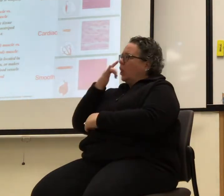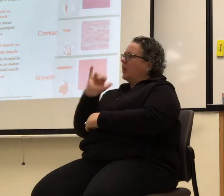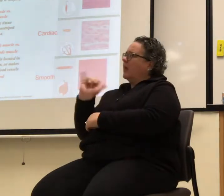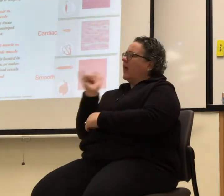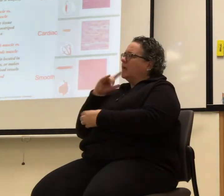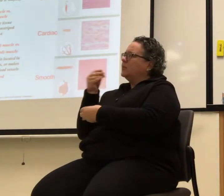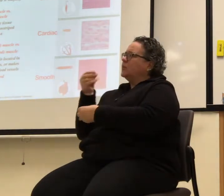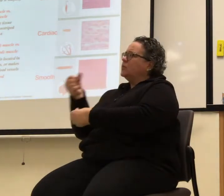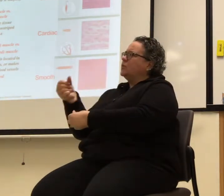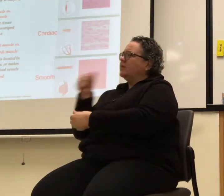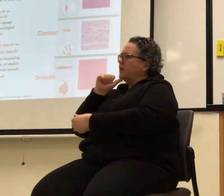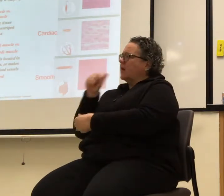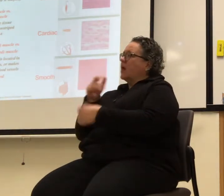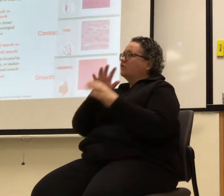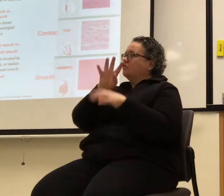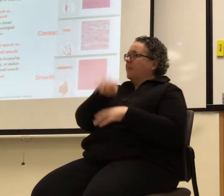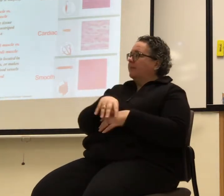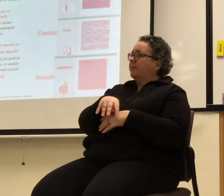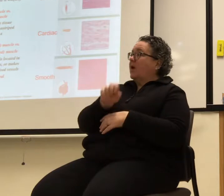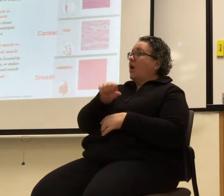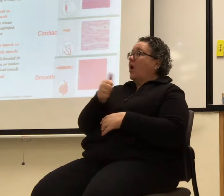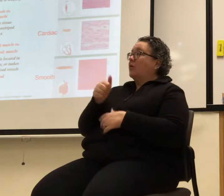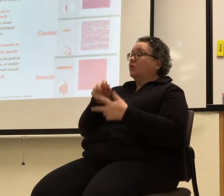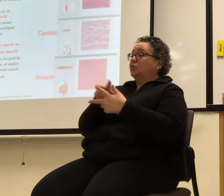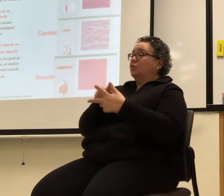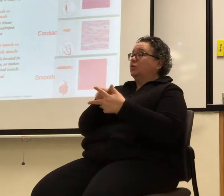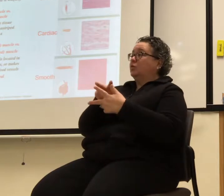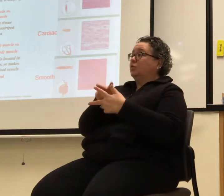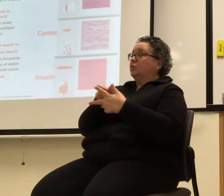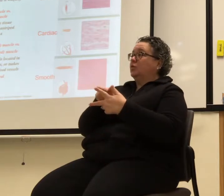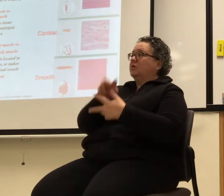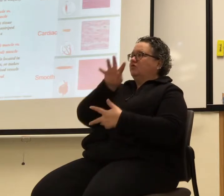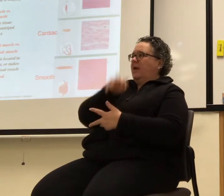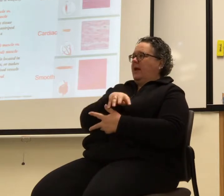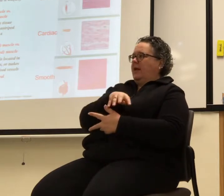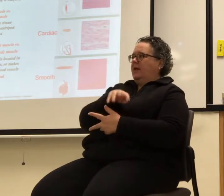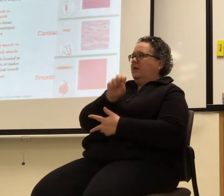striped. The other two are striated.